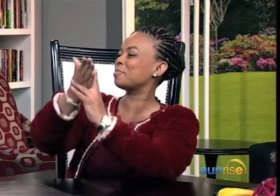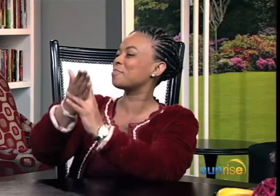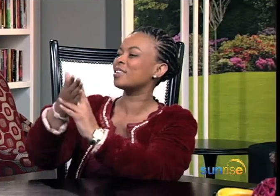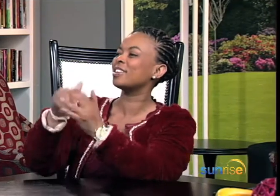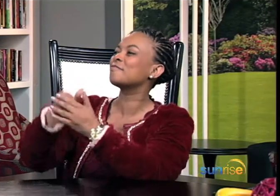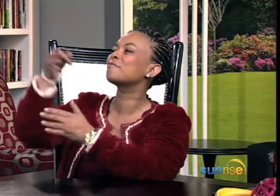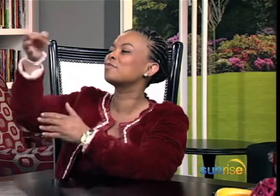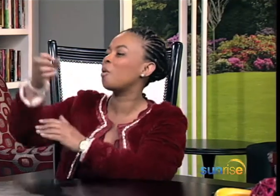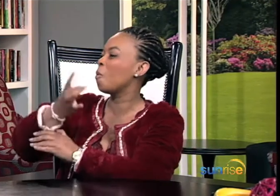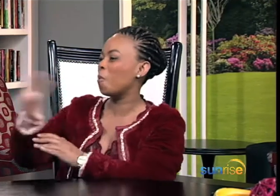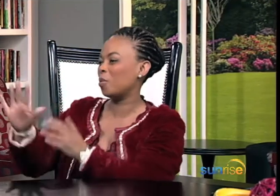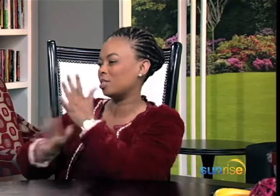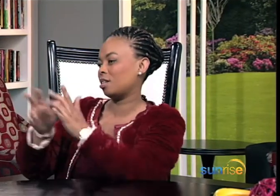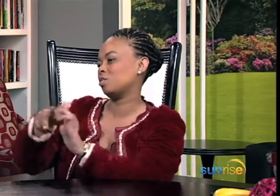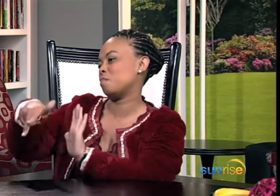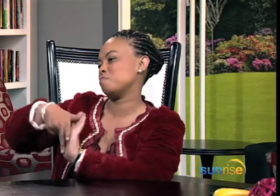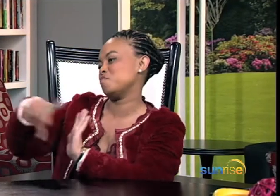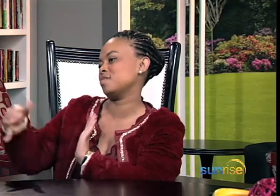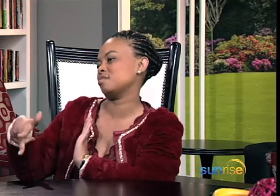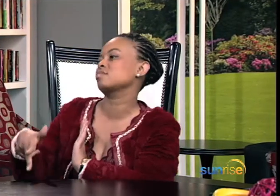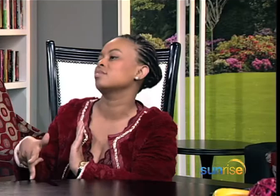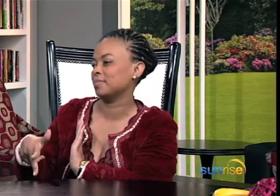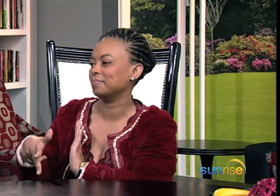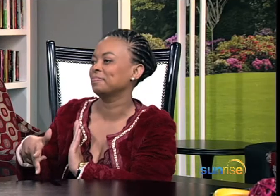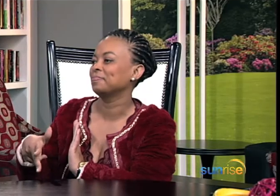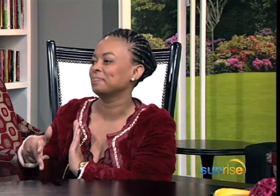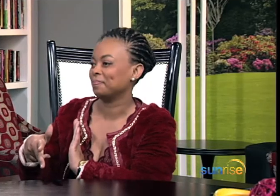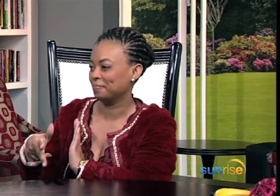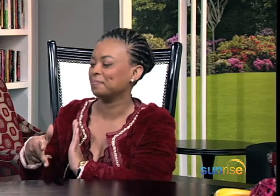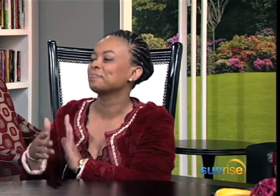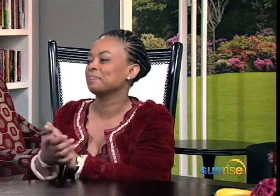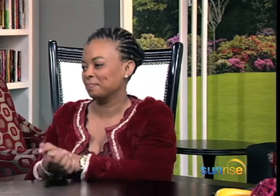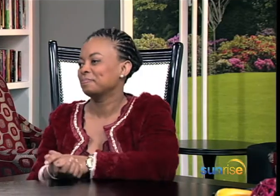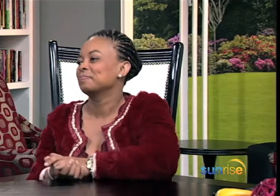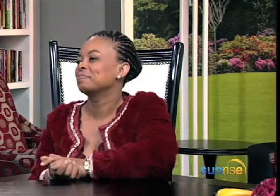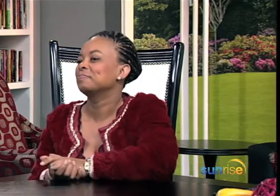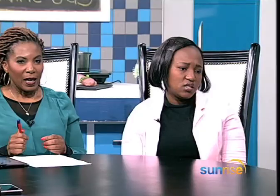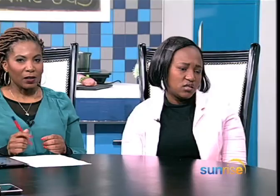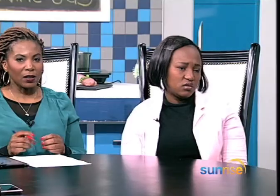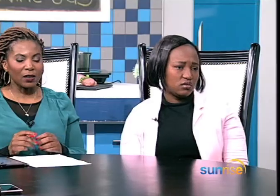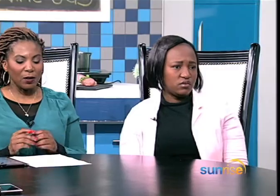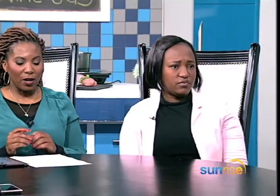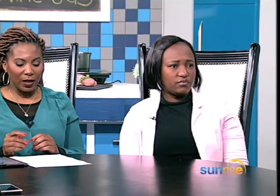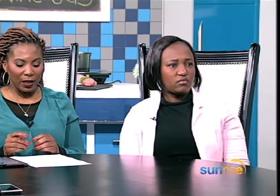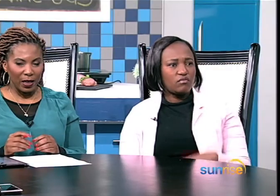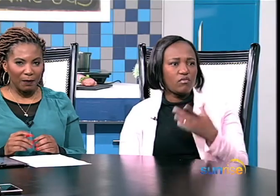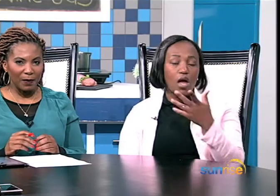be more accessible in future if sign language becomes the 12th official language. Now, Dr. Monaring,